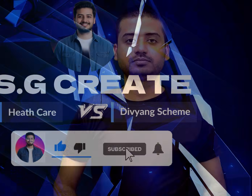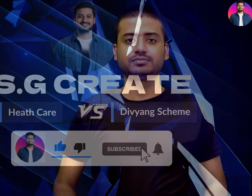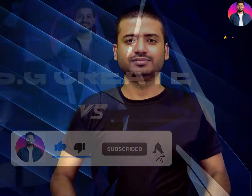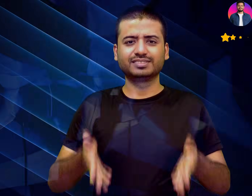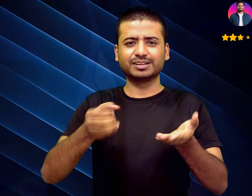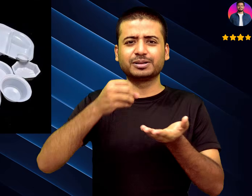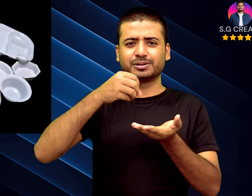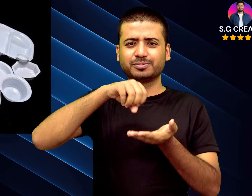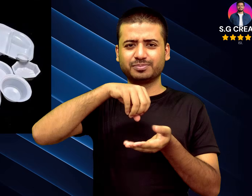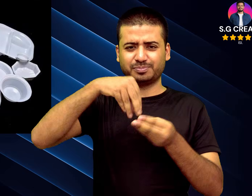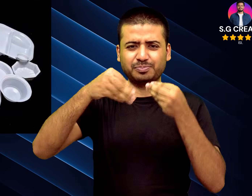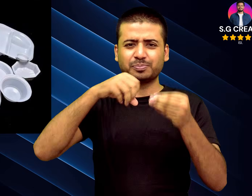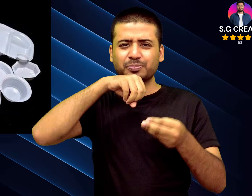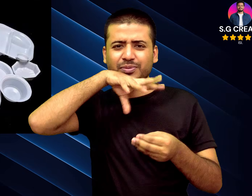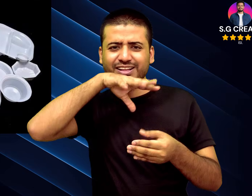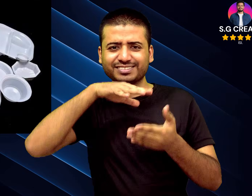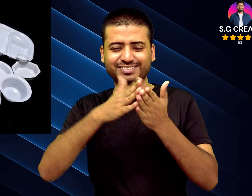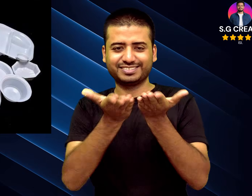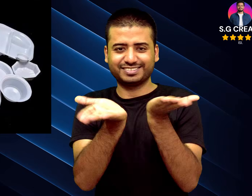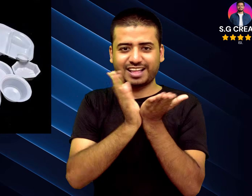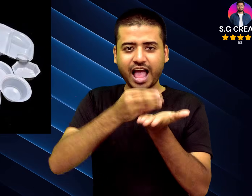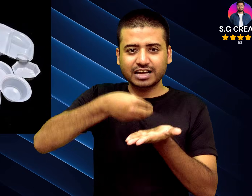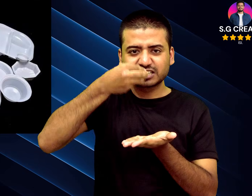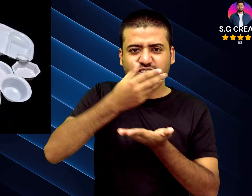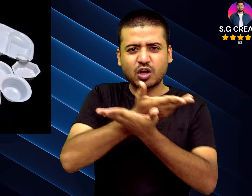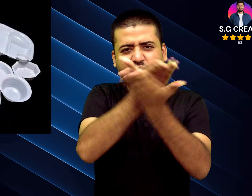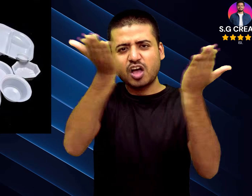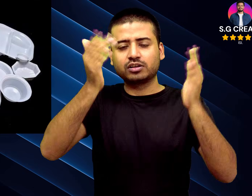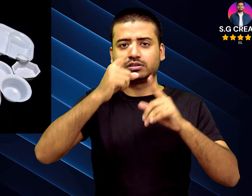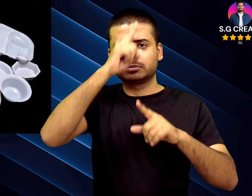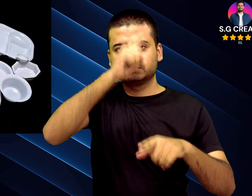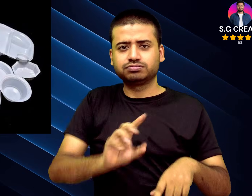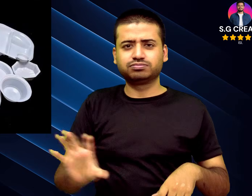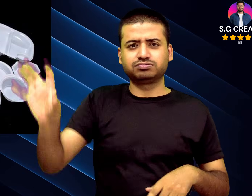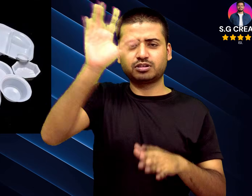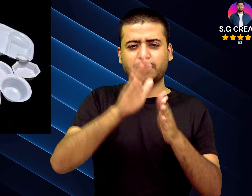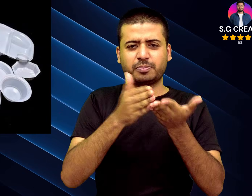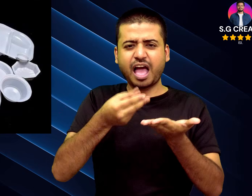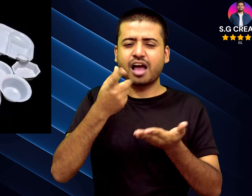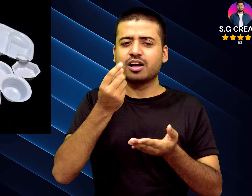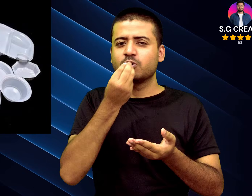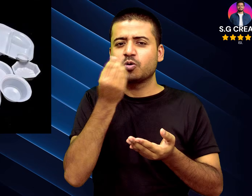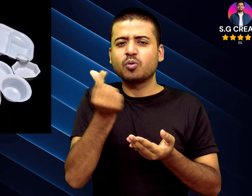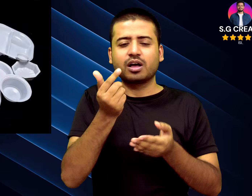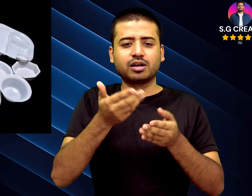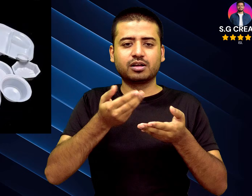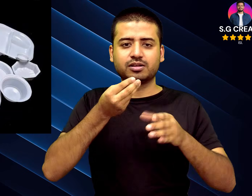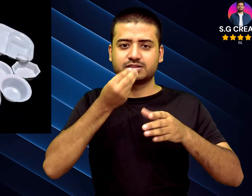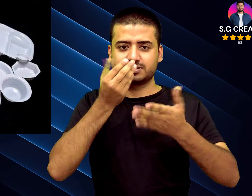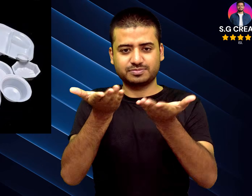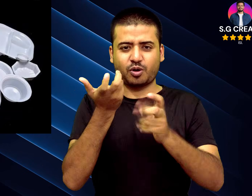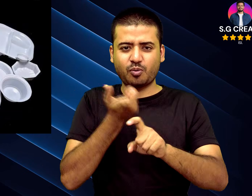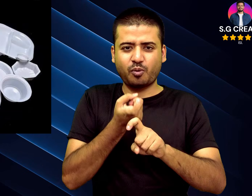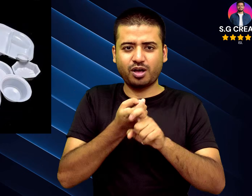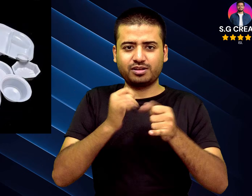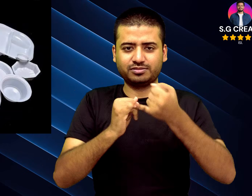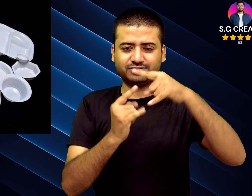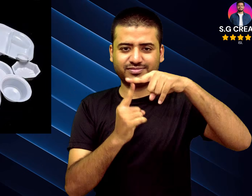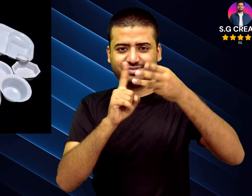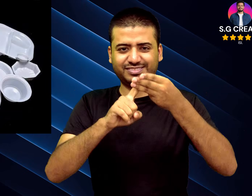The global push towards sustainable production models has forced industries to reevaluate agricultural waste. Among the most promising